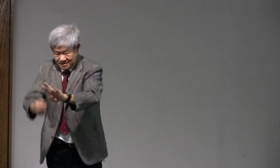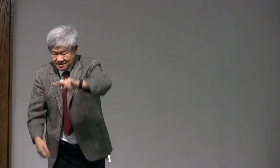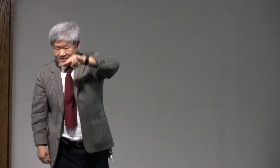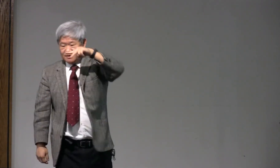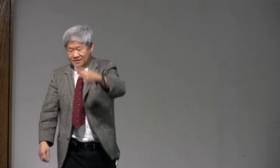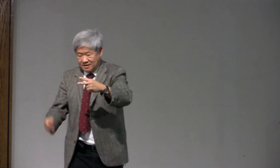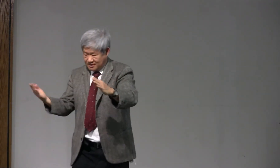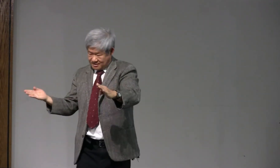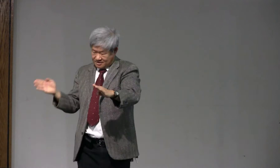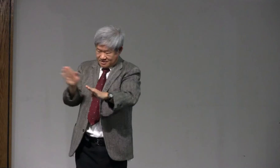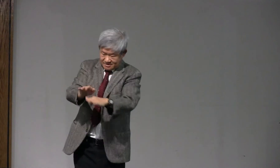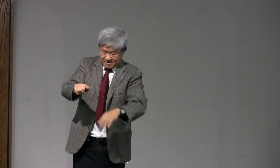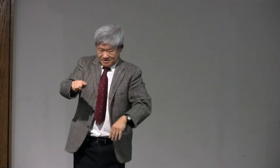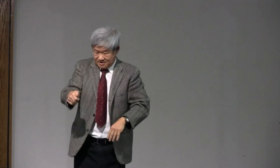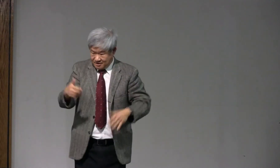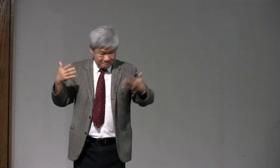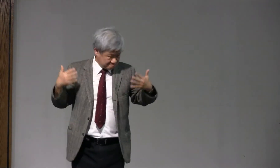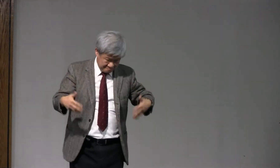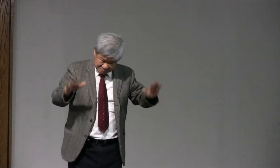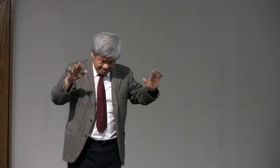Make sure the doors are locked.